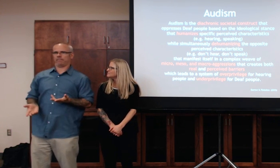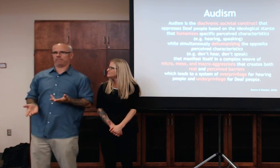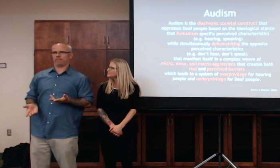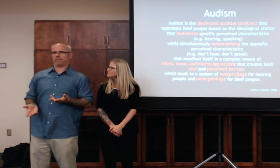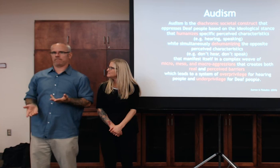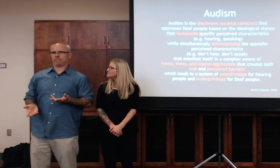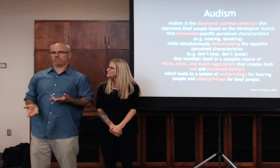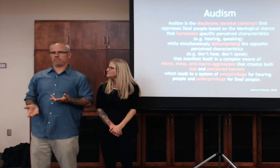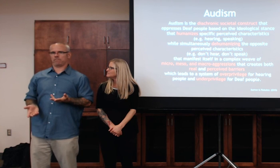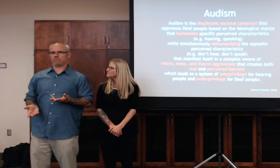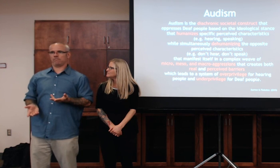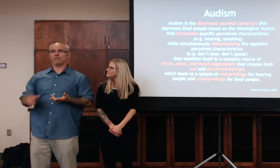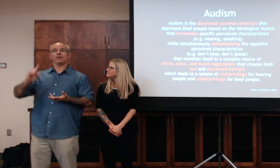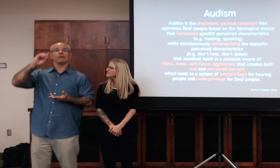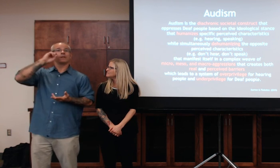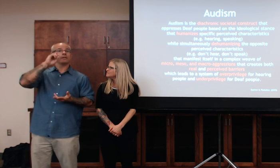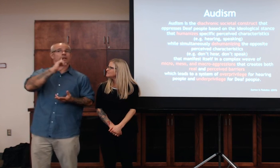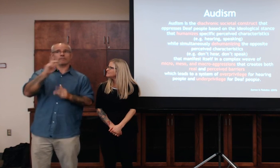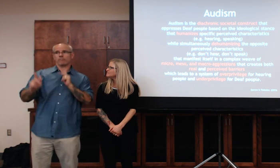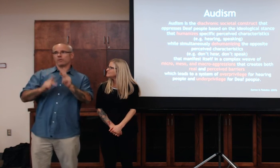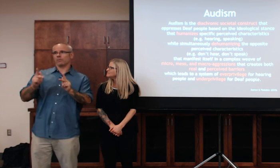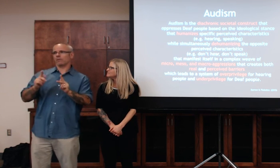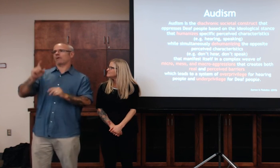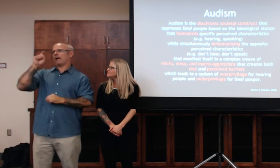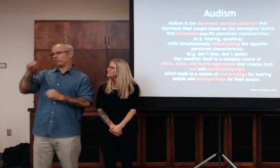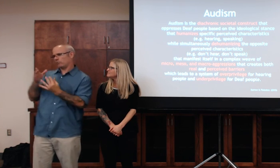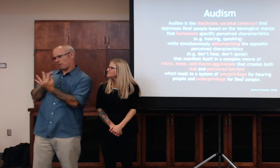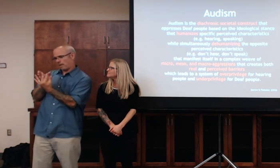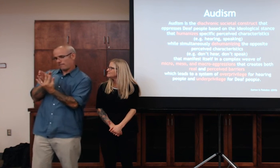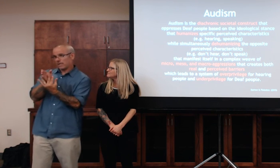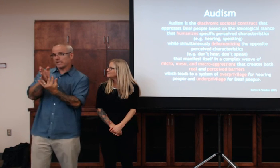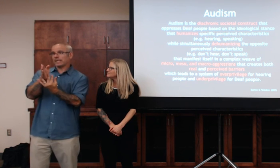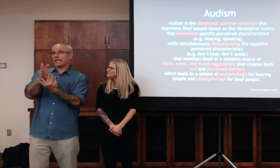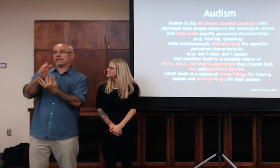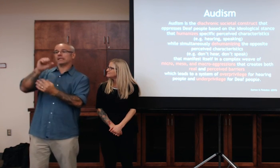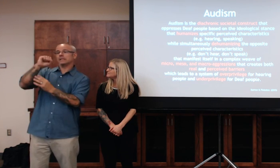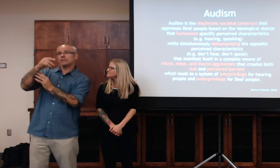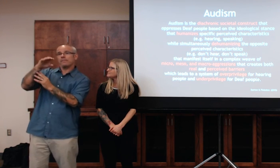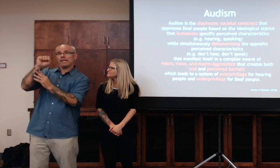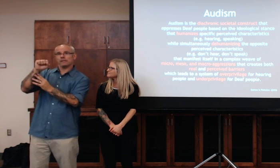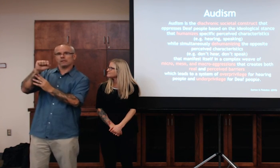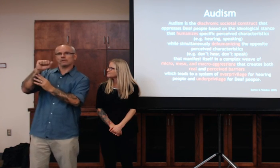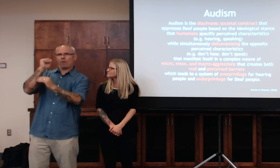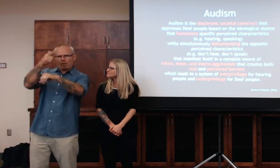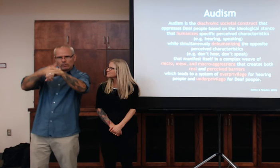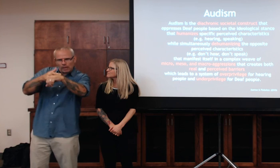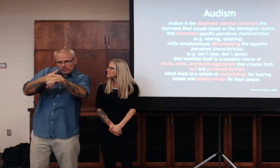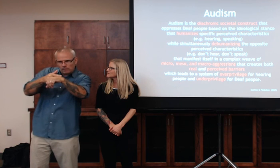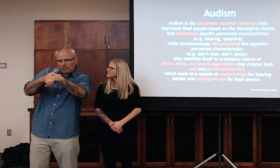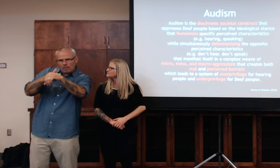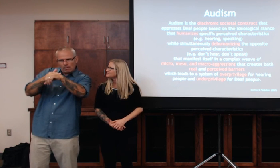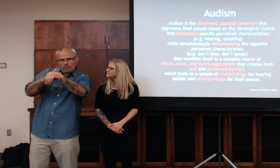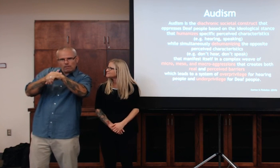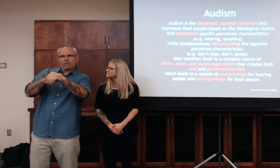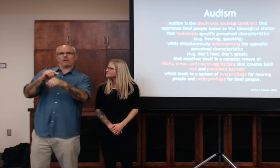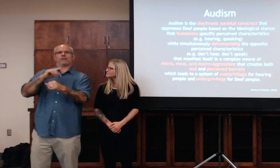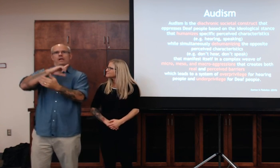even thinking. Deaf people have to navigate spaces all the time that